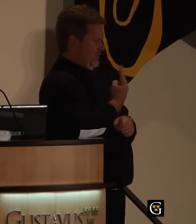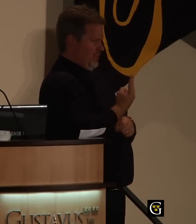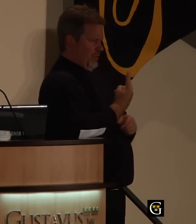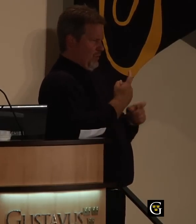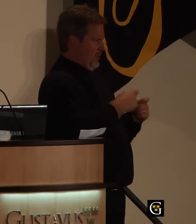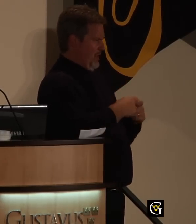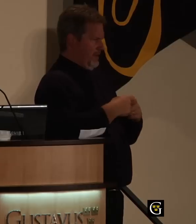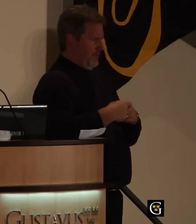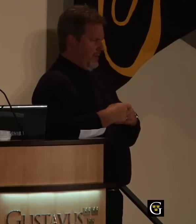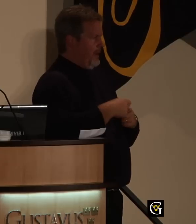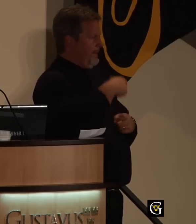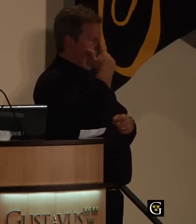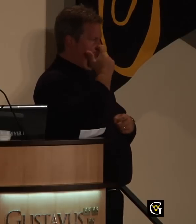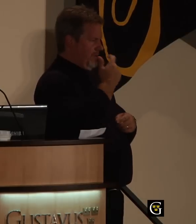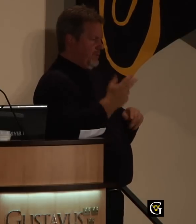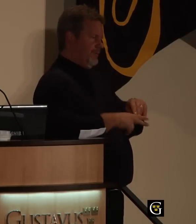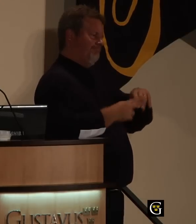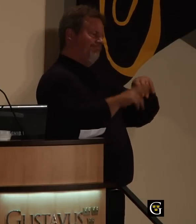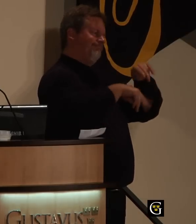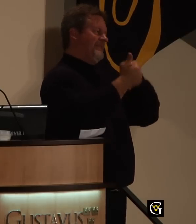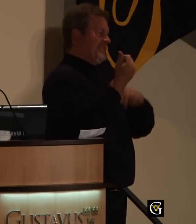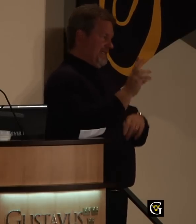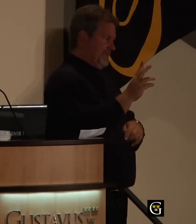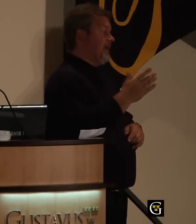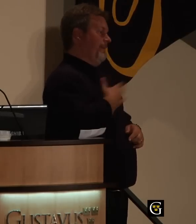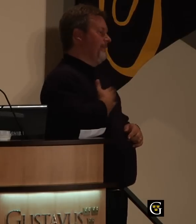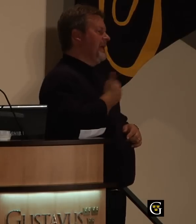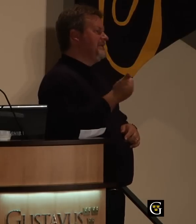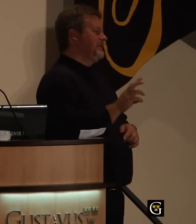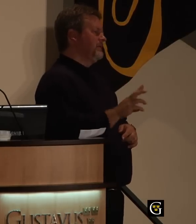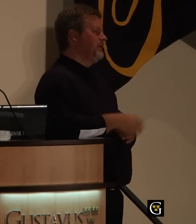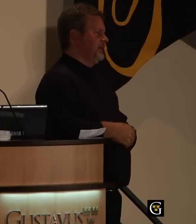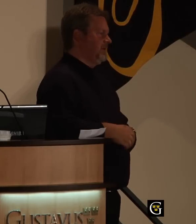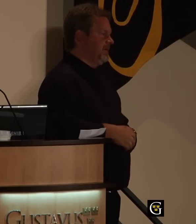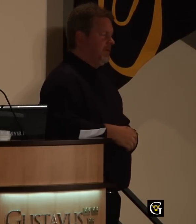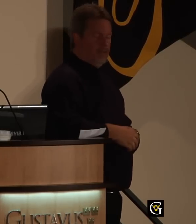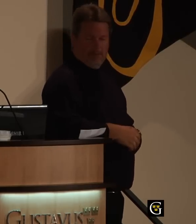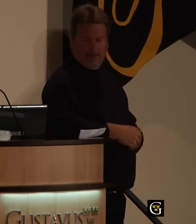we're moving up to 50 electrodes, which is what I have.